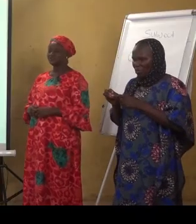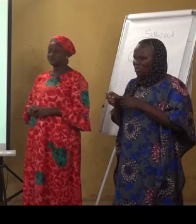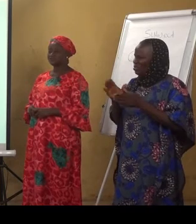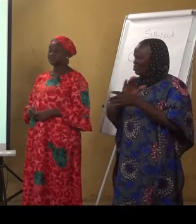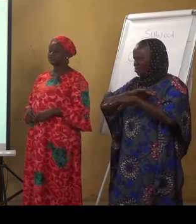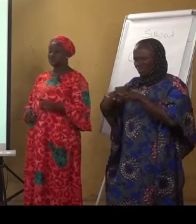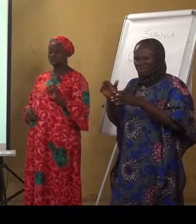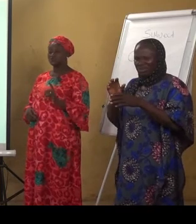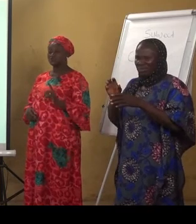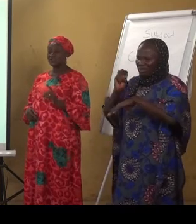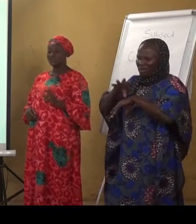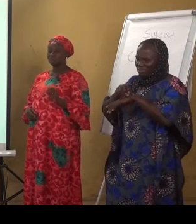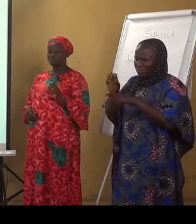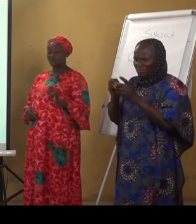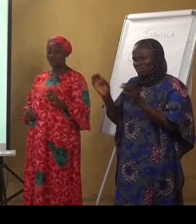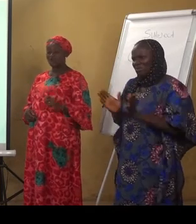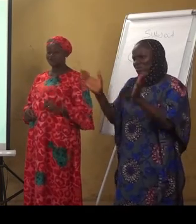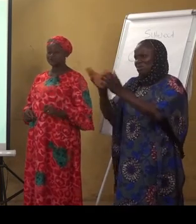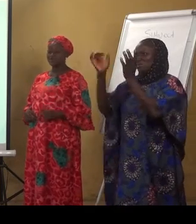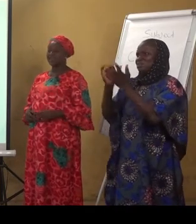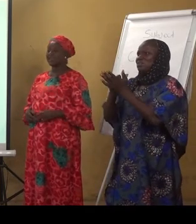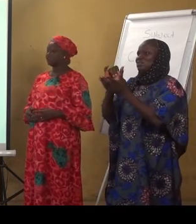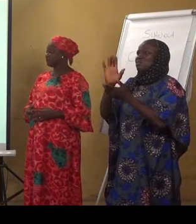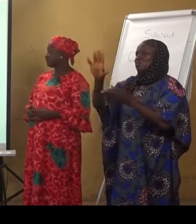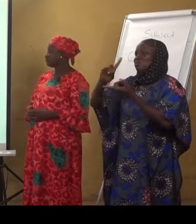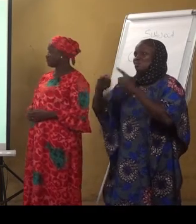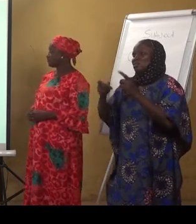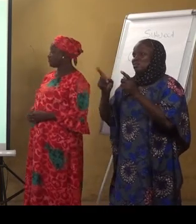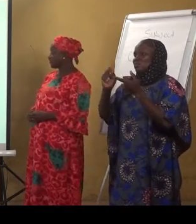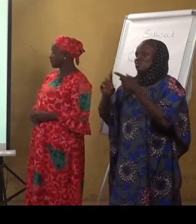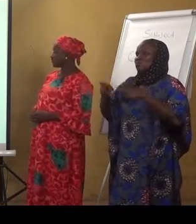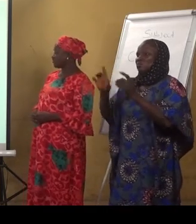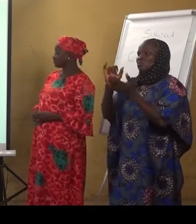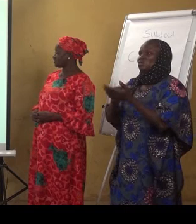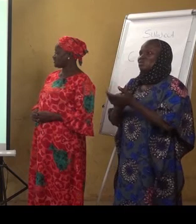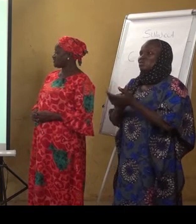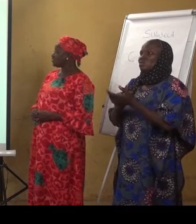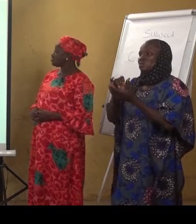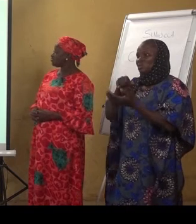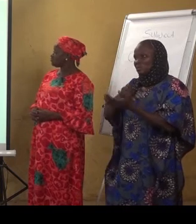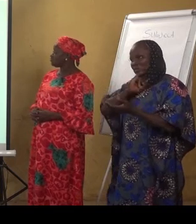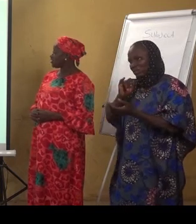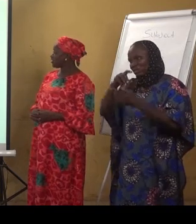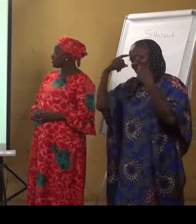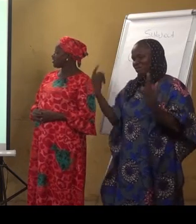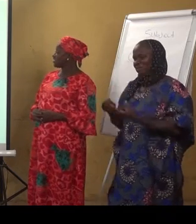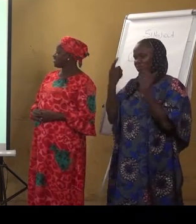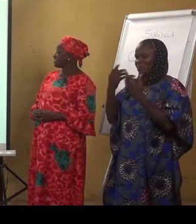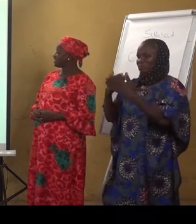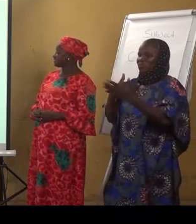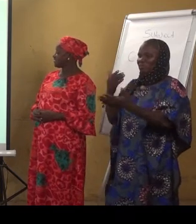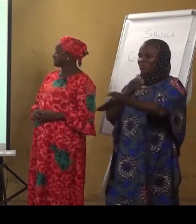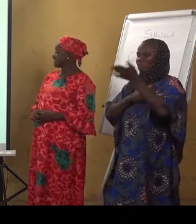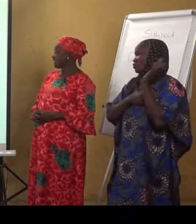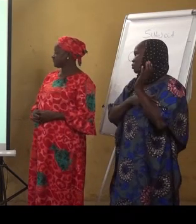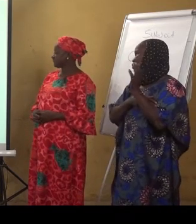that, because it is not good before us men and even before God. Paul equally in